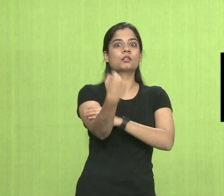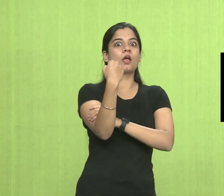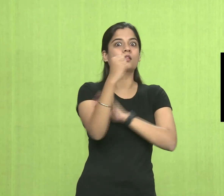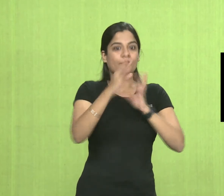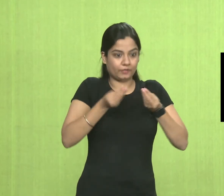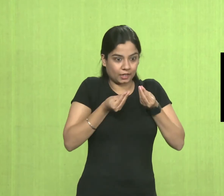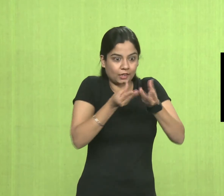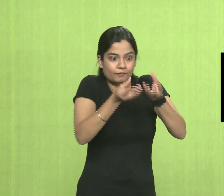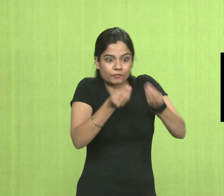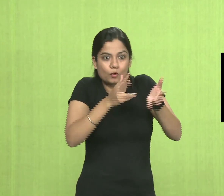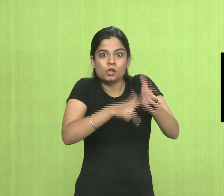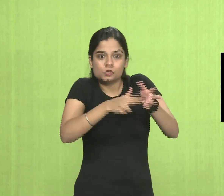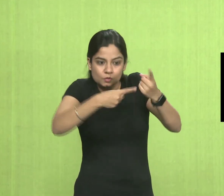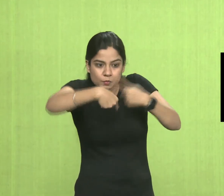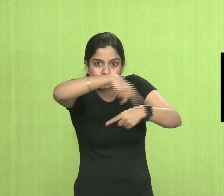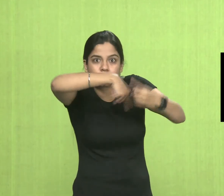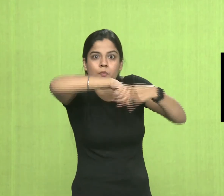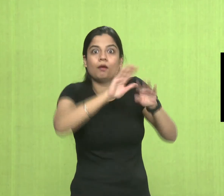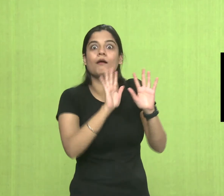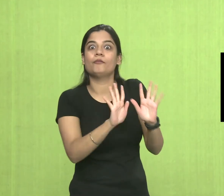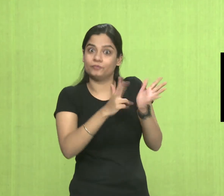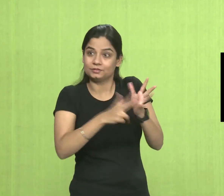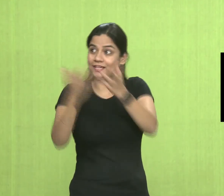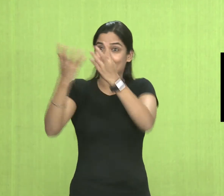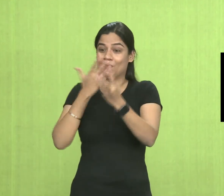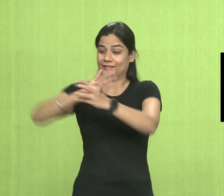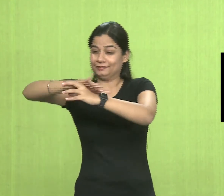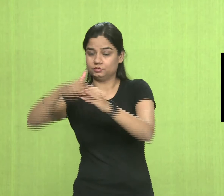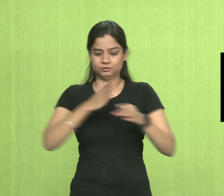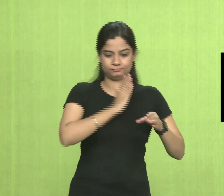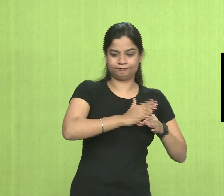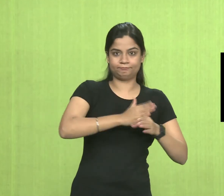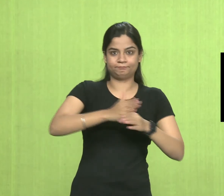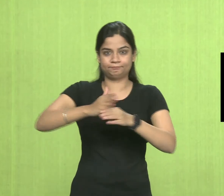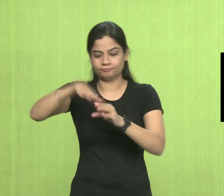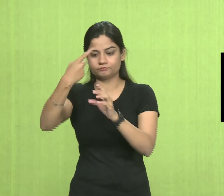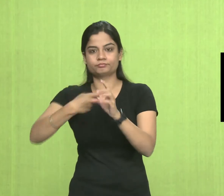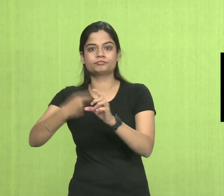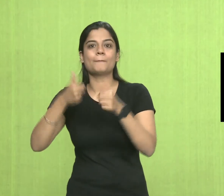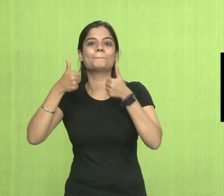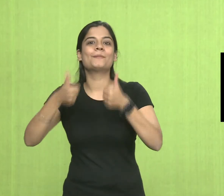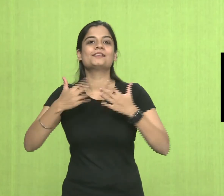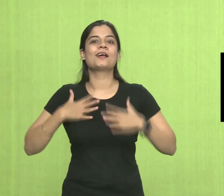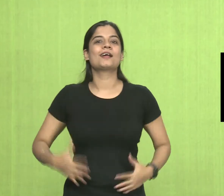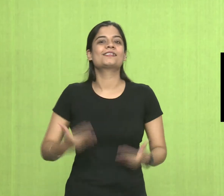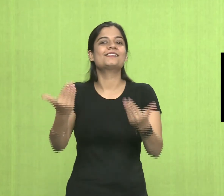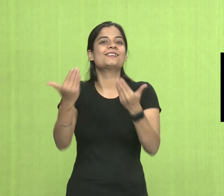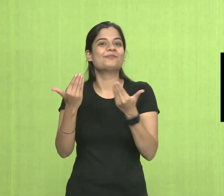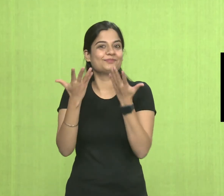Why? Because it will provide the nutrients. After cleaning, you can cut and peel